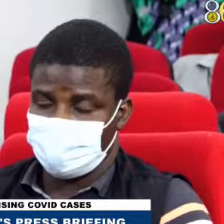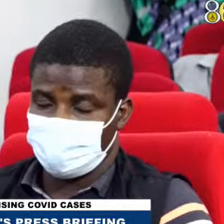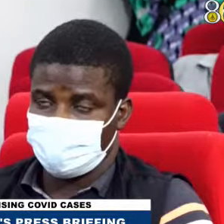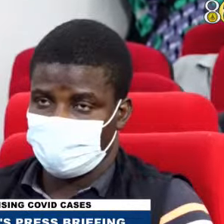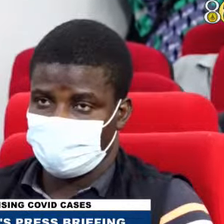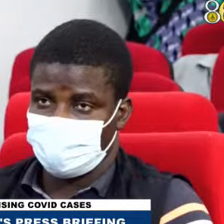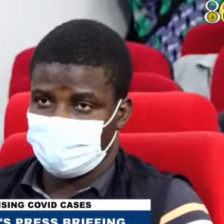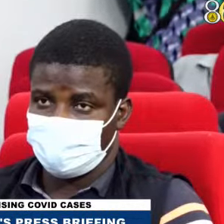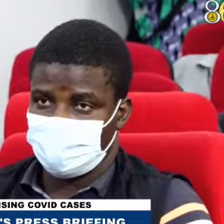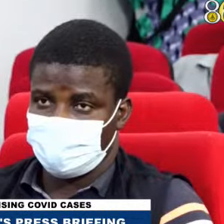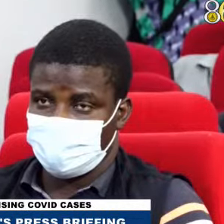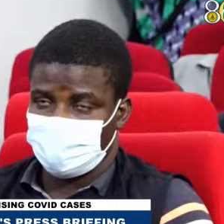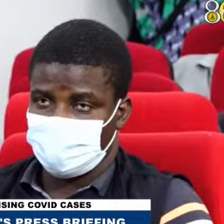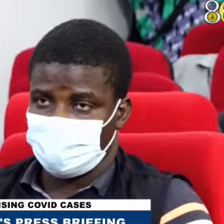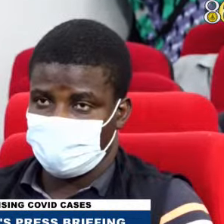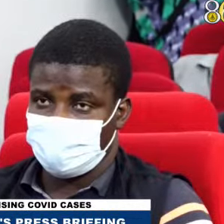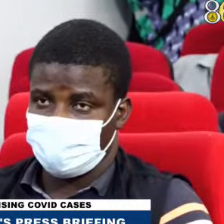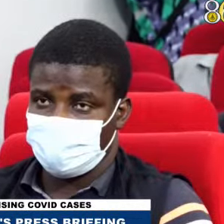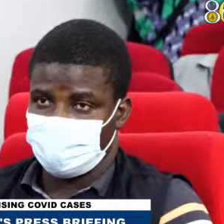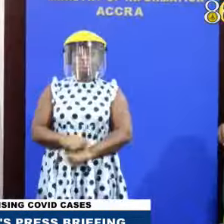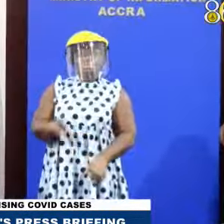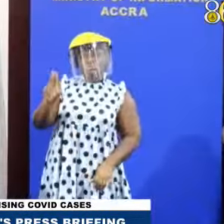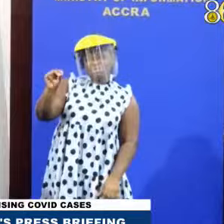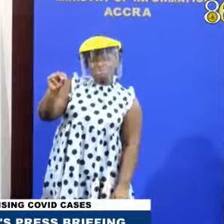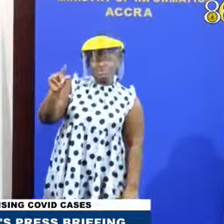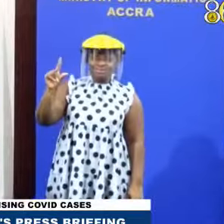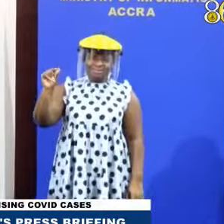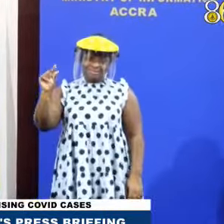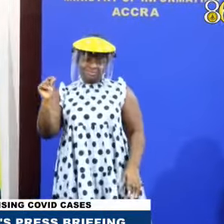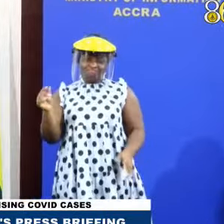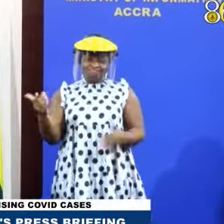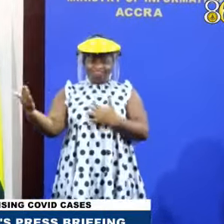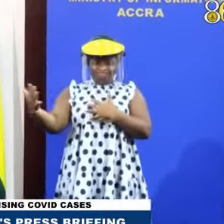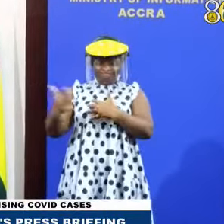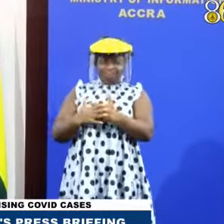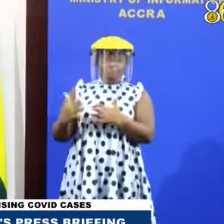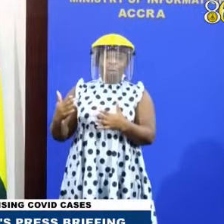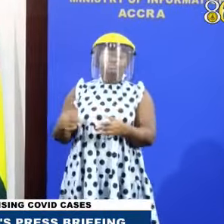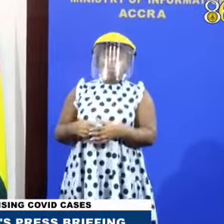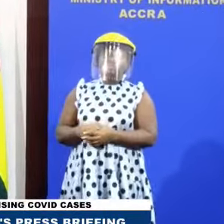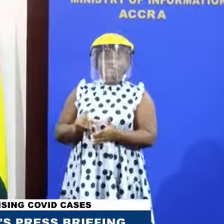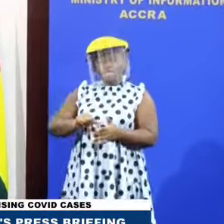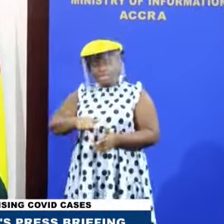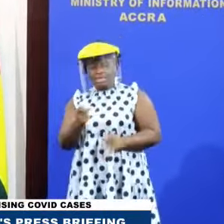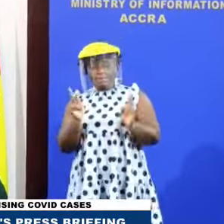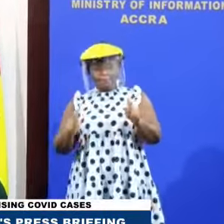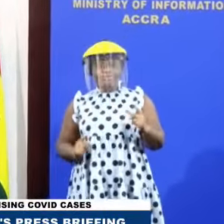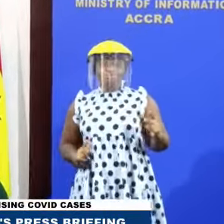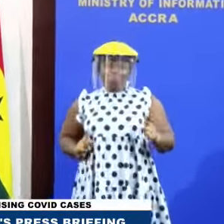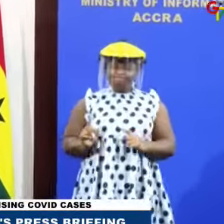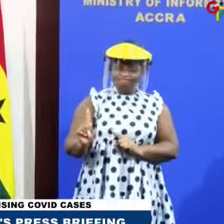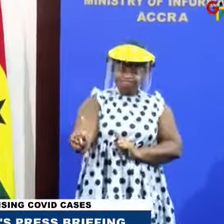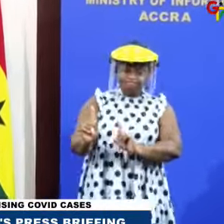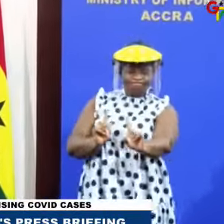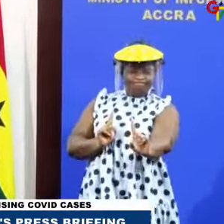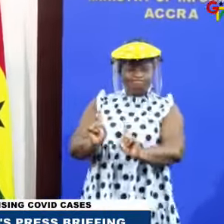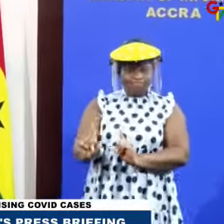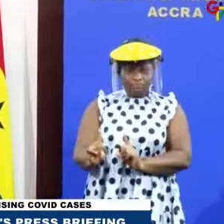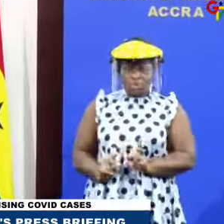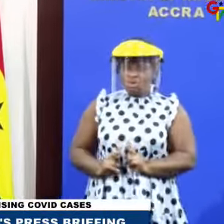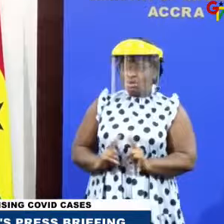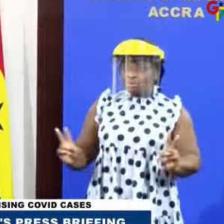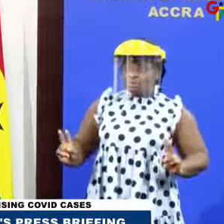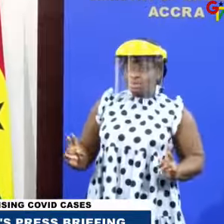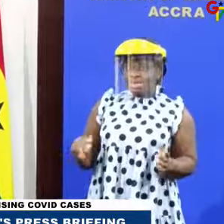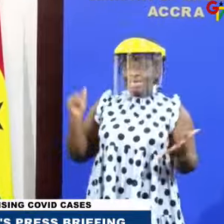long. So they move in, and within 20, 30 minutes, they have to come out. And someone else will go in and just take their breath and go back. So if